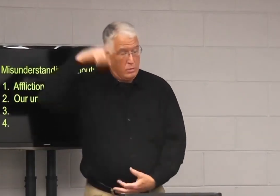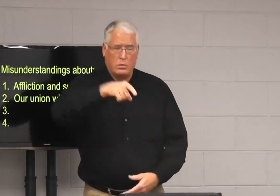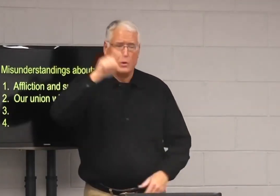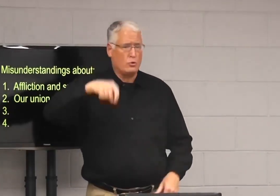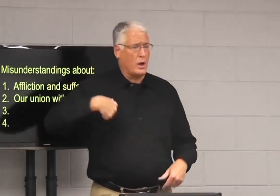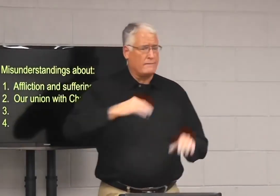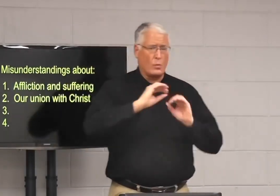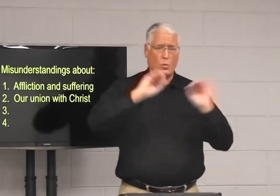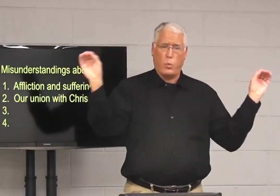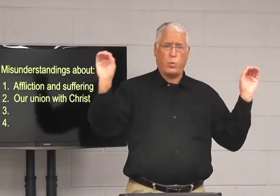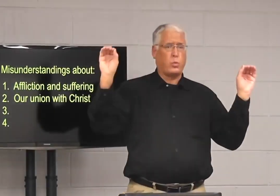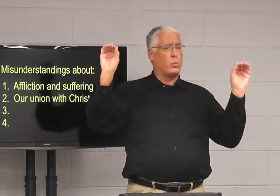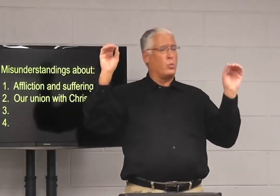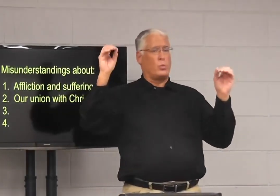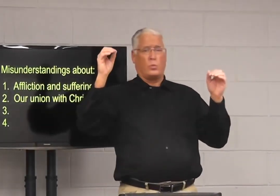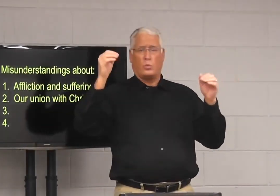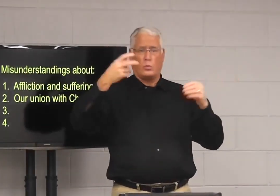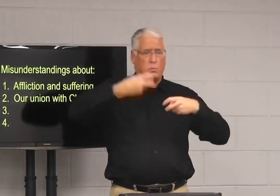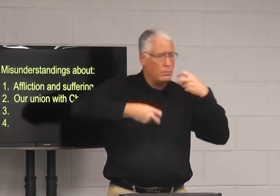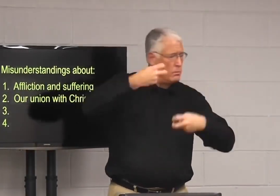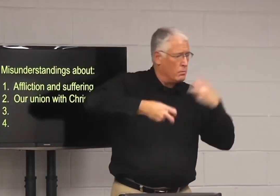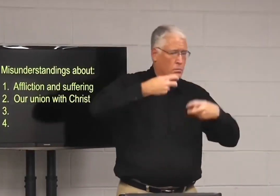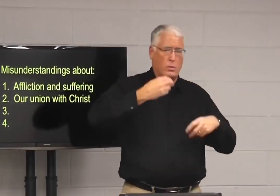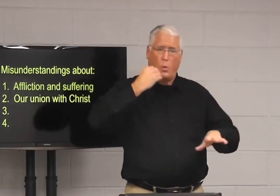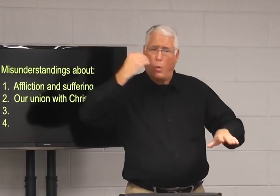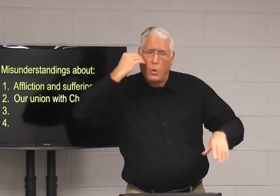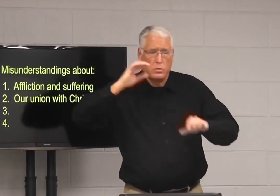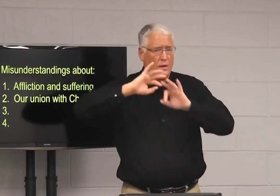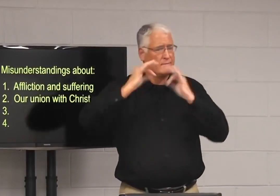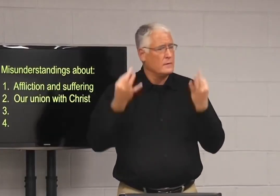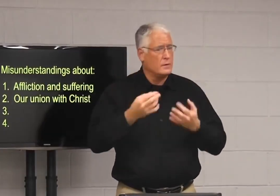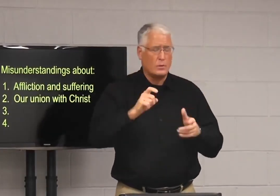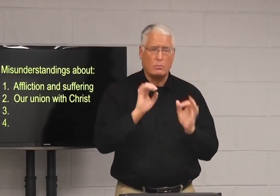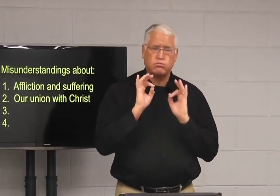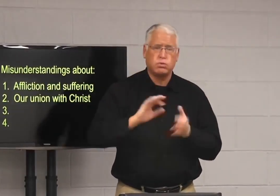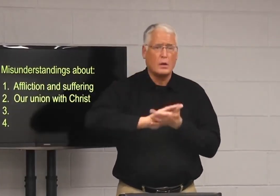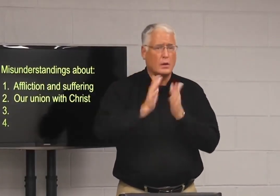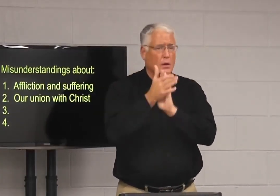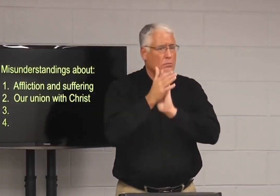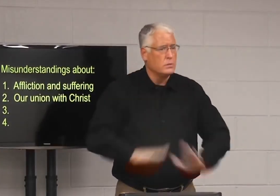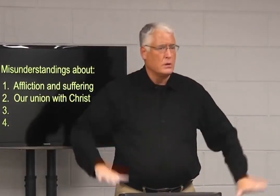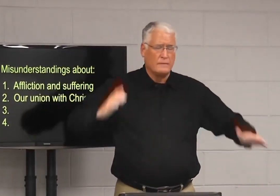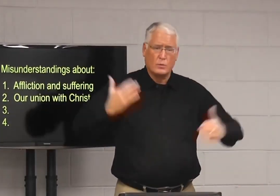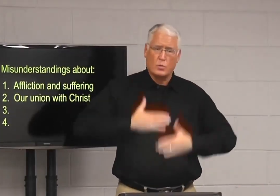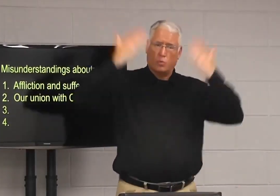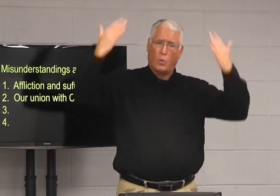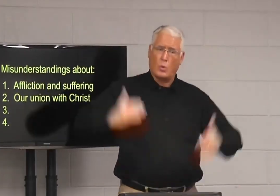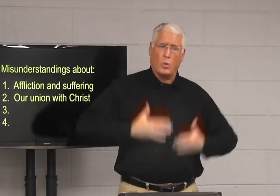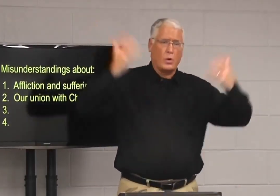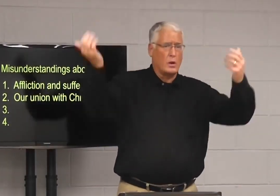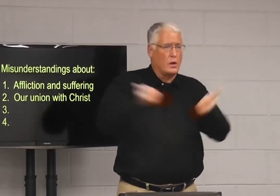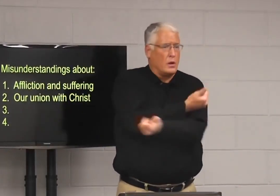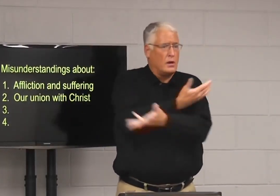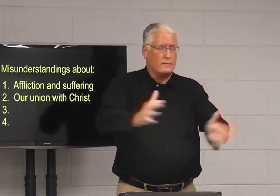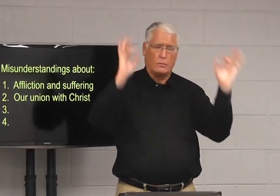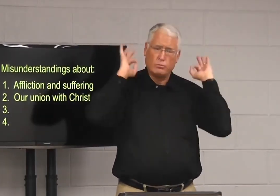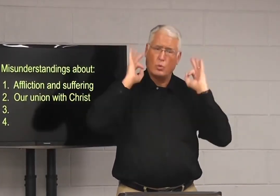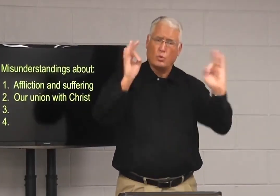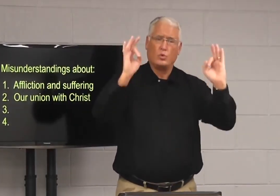with the Holy Spirit, you should have no problems in your home or family life. There should be complete and total peace and